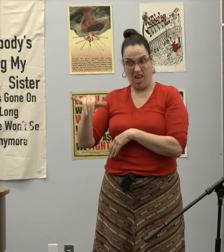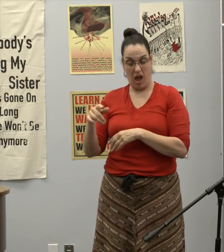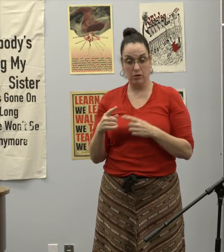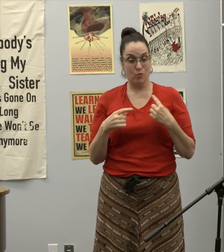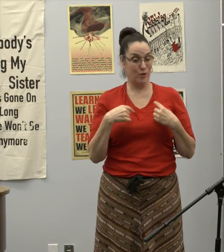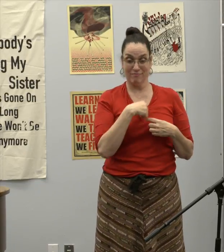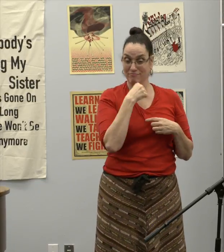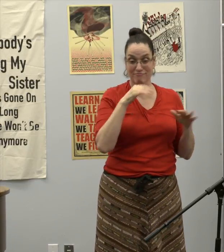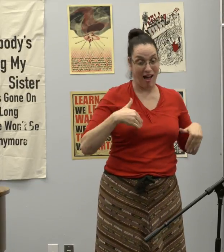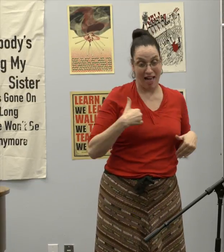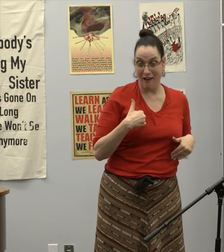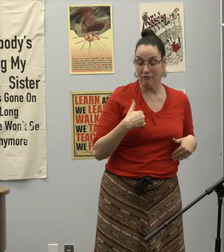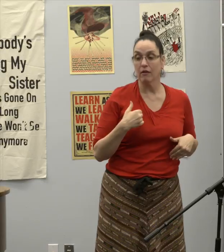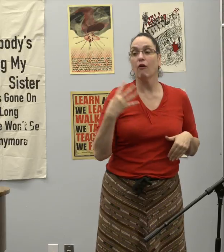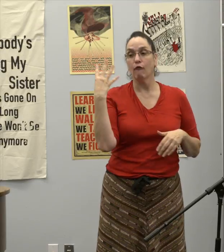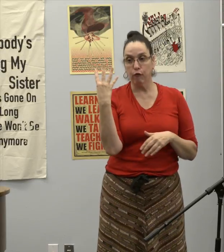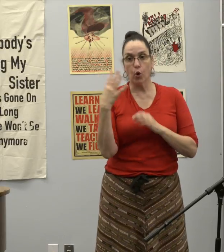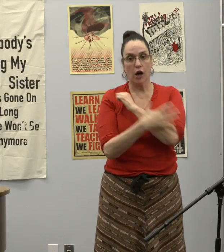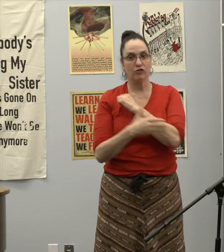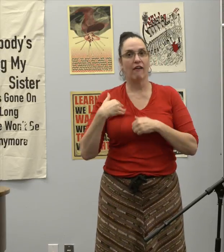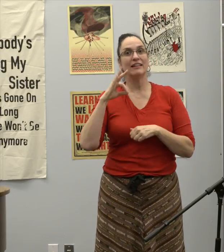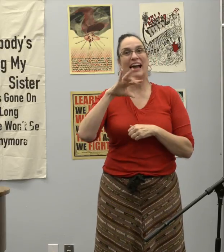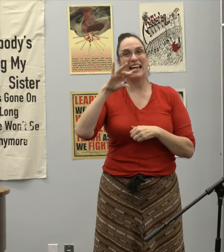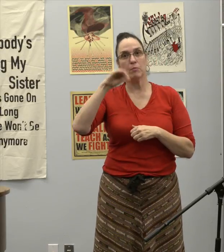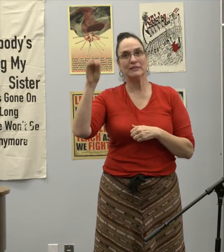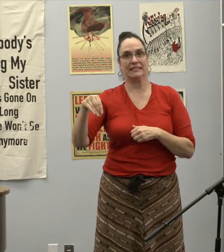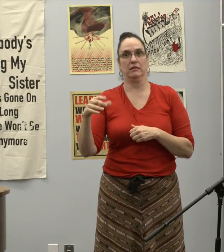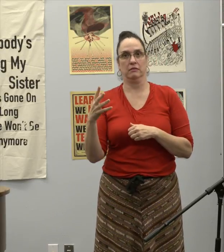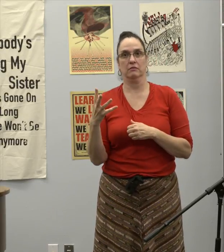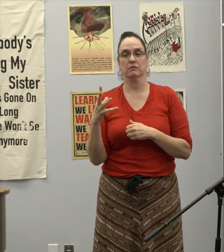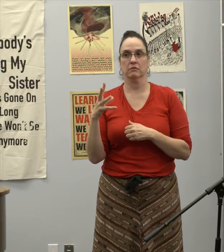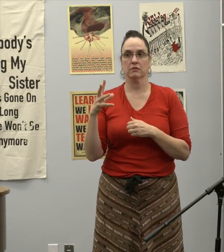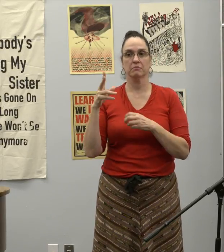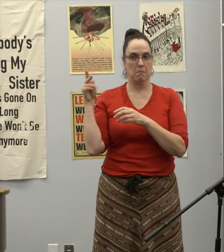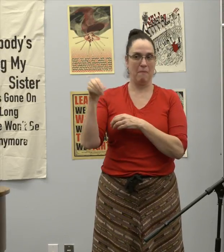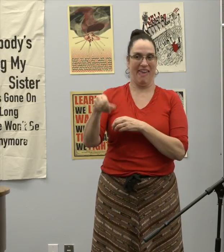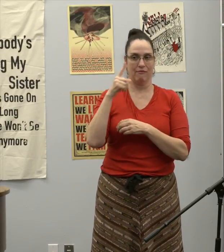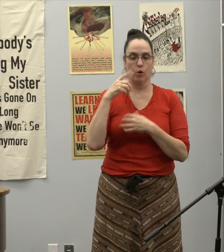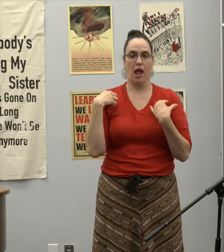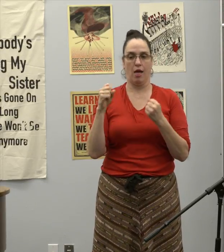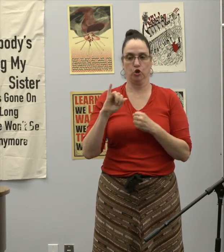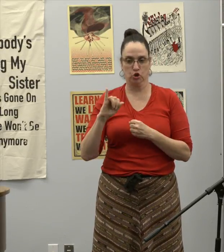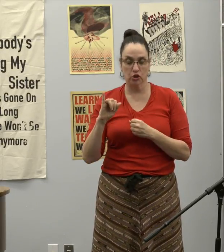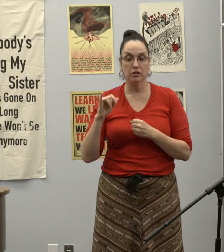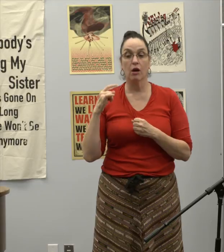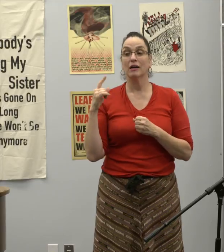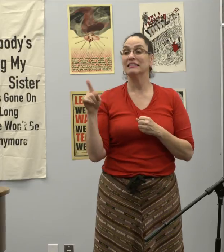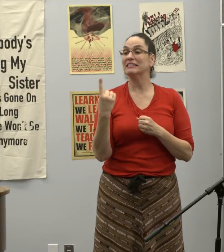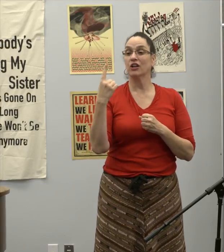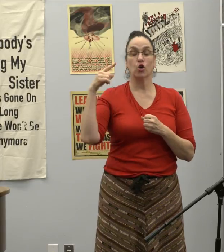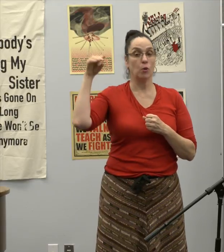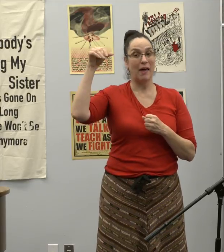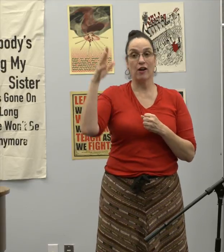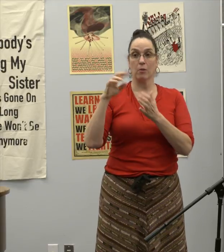have 98% coverage. What's single payer? Single payer is with one entity who's paying for all the health